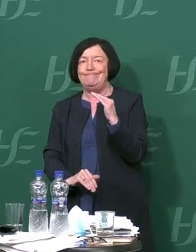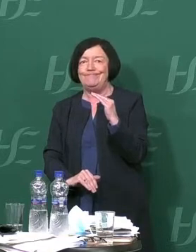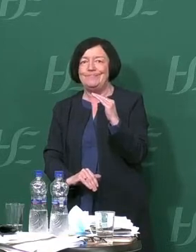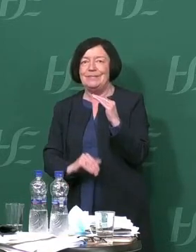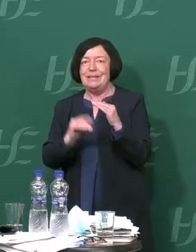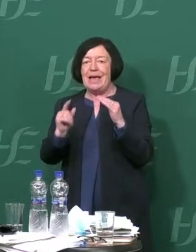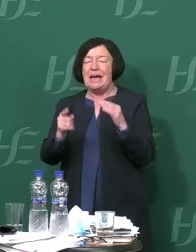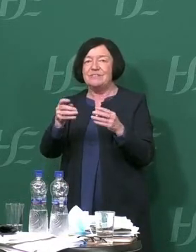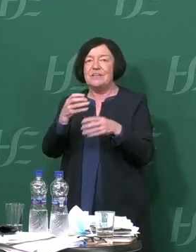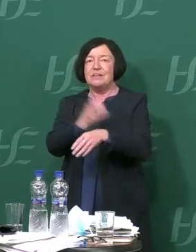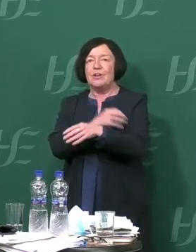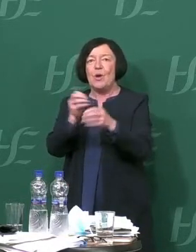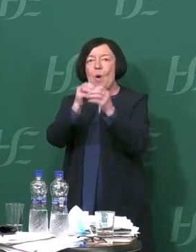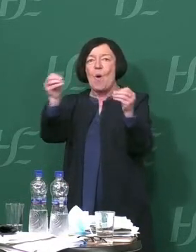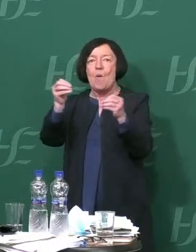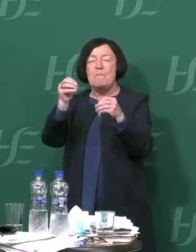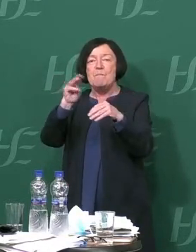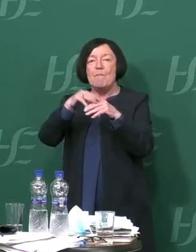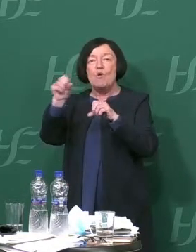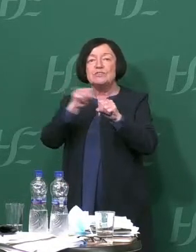indoor hospitality continues to operate?